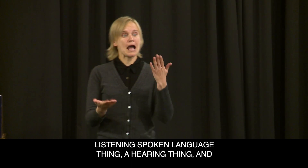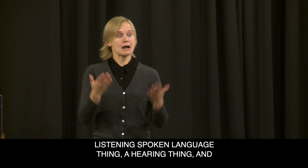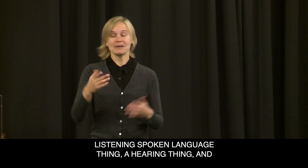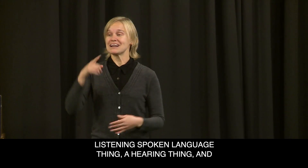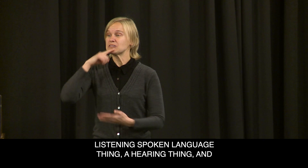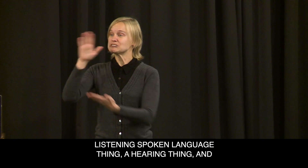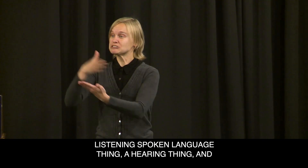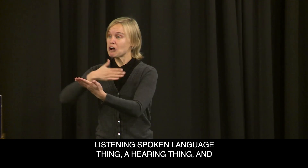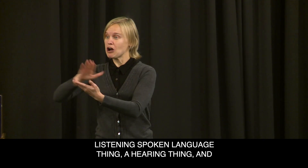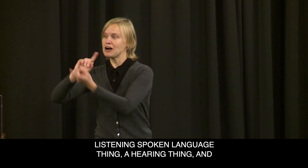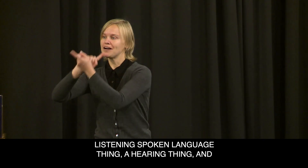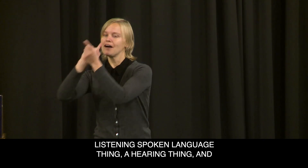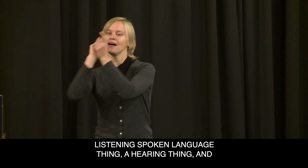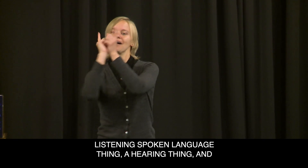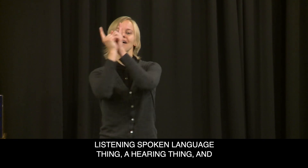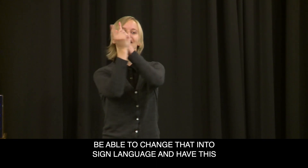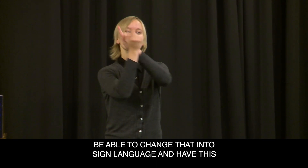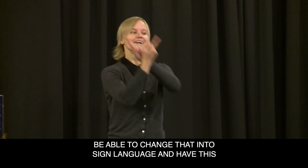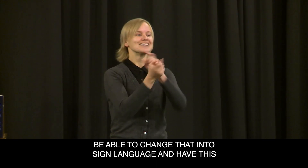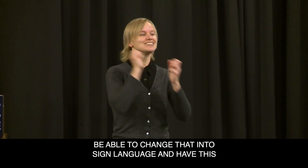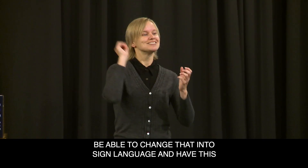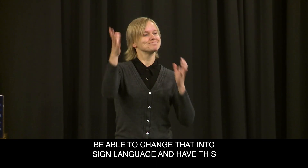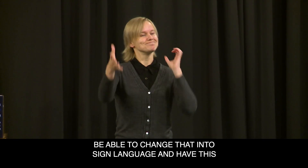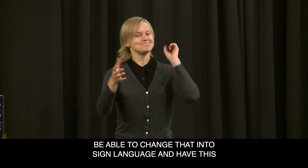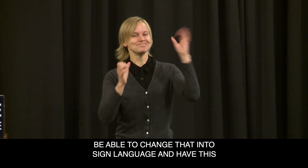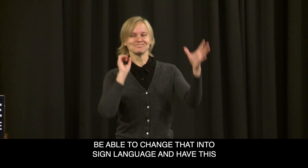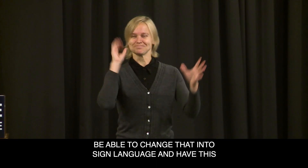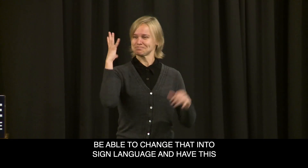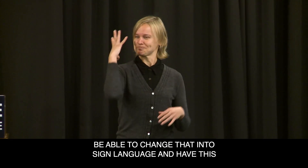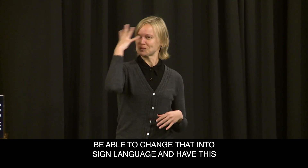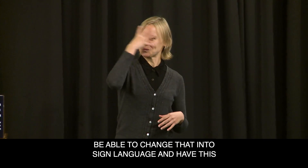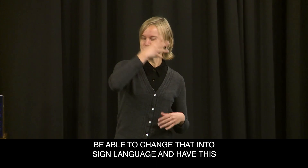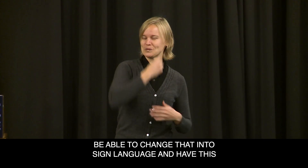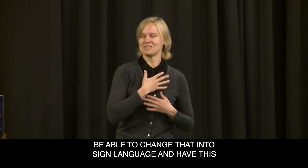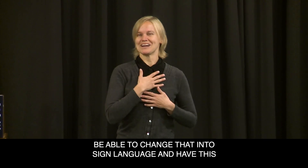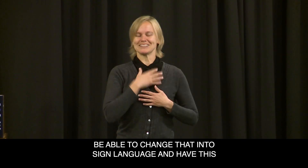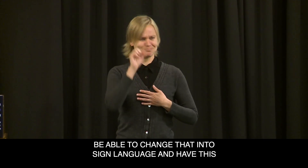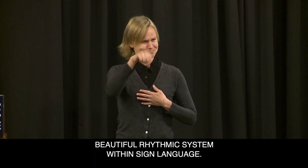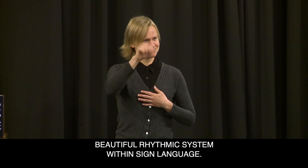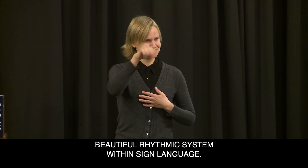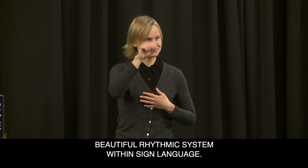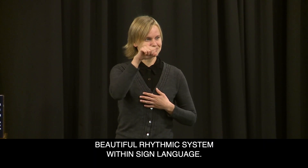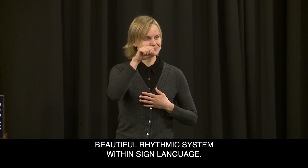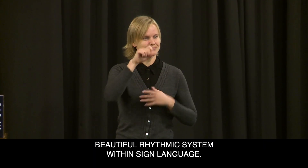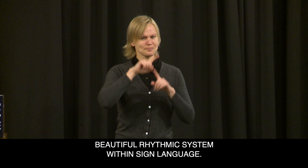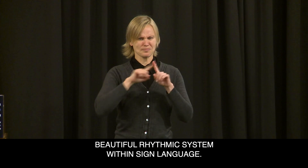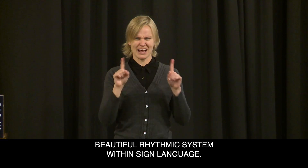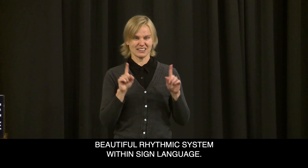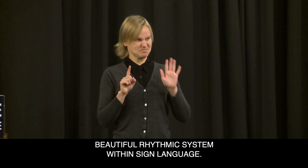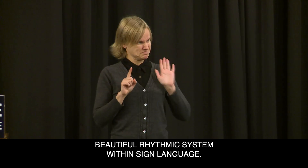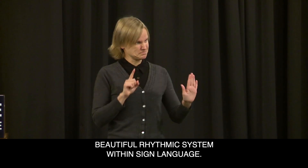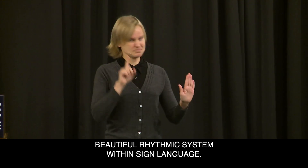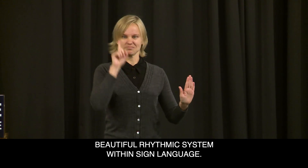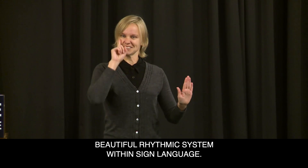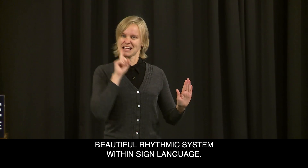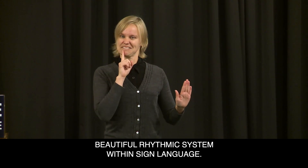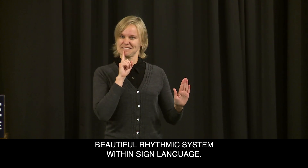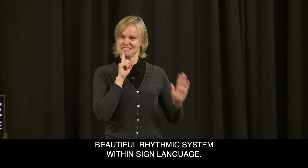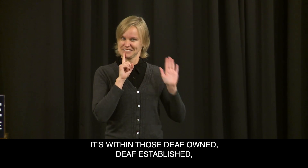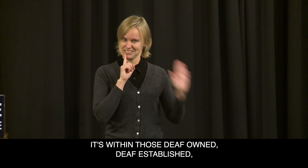spoken language thing, a hearing thing, and be able to change that into sign language and have this beautiful rhythmic system within sign language.